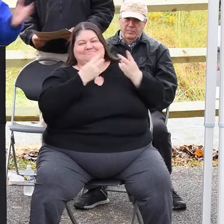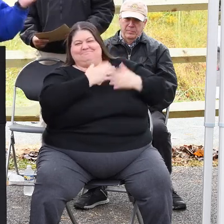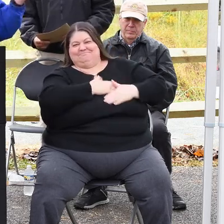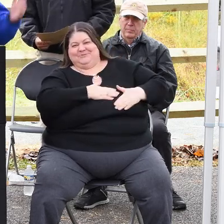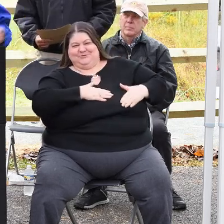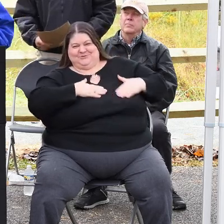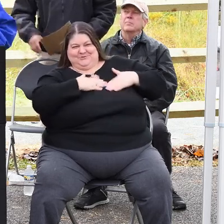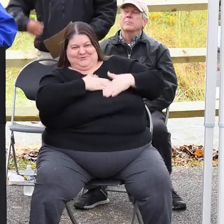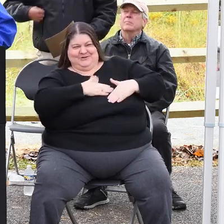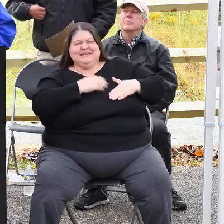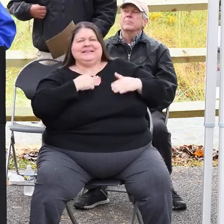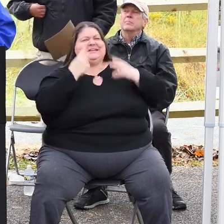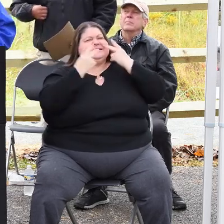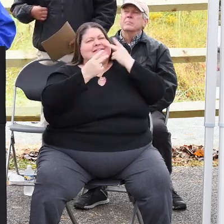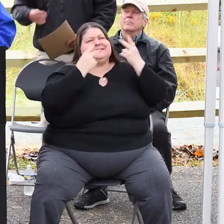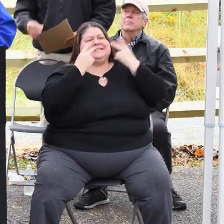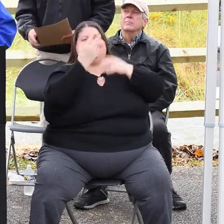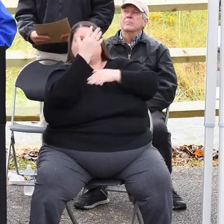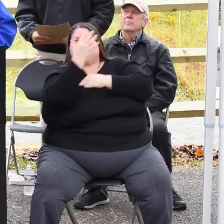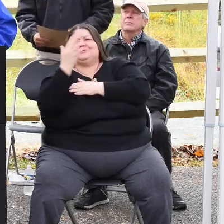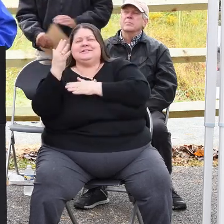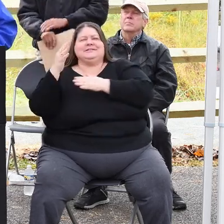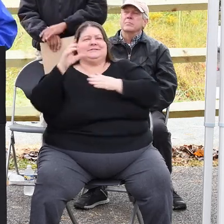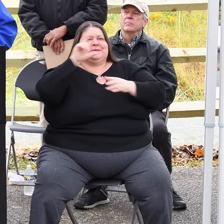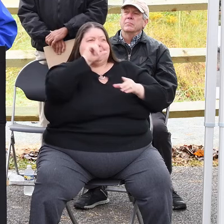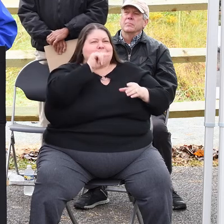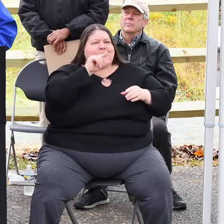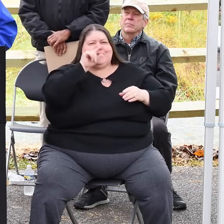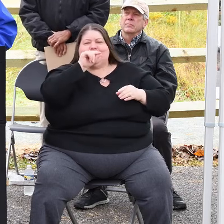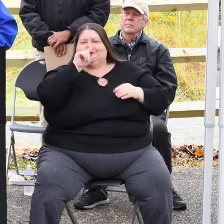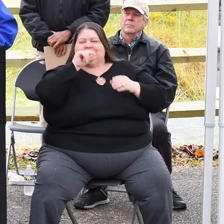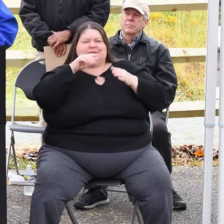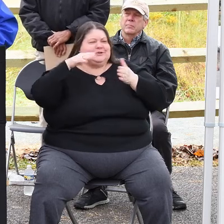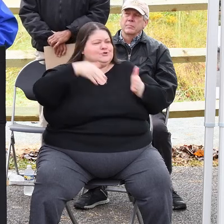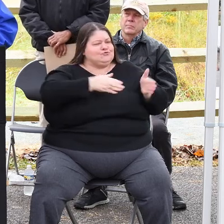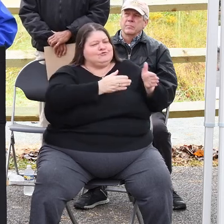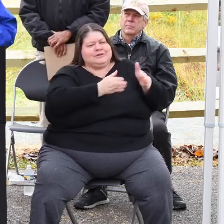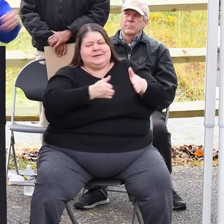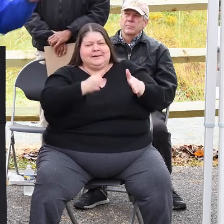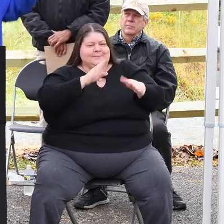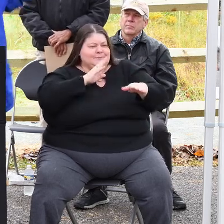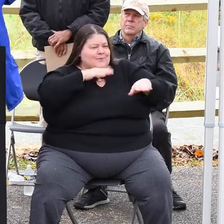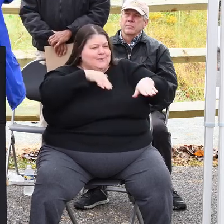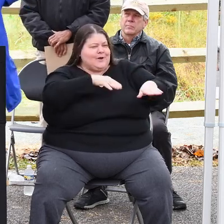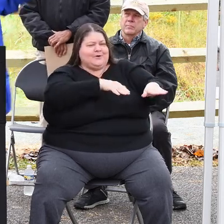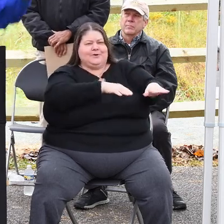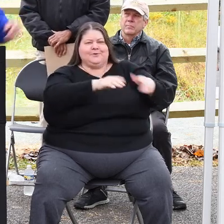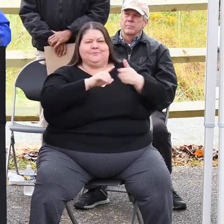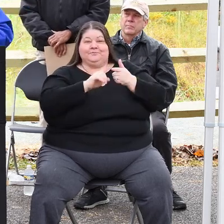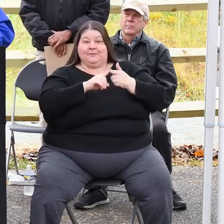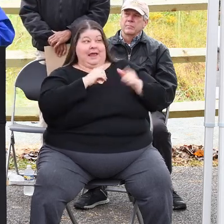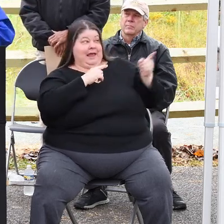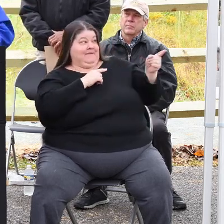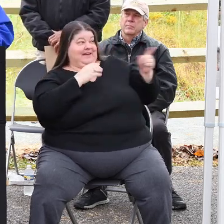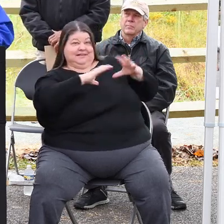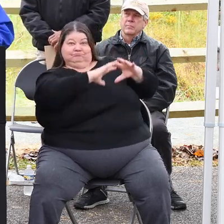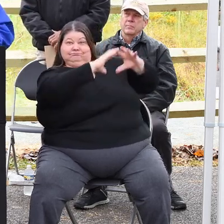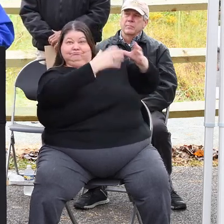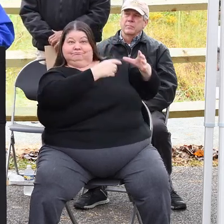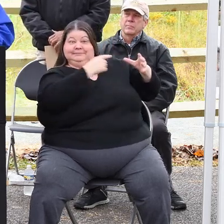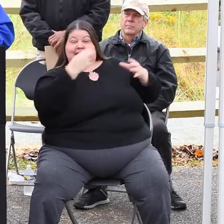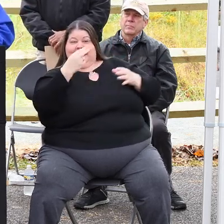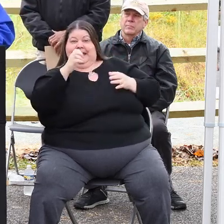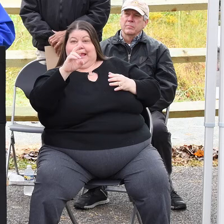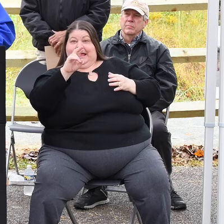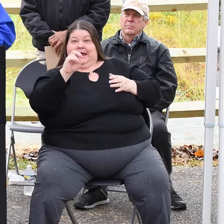So get to see the trees, the birds, the stream. There's a heron colony just over the hill here,